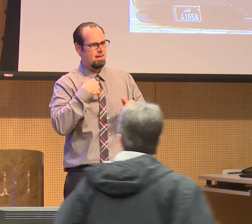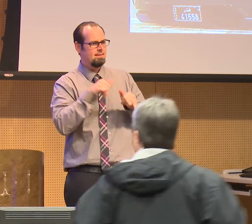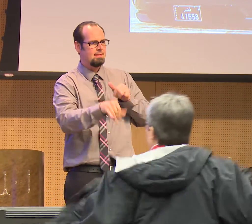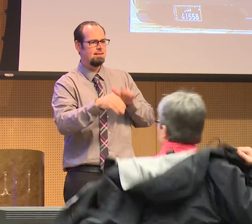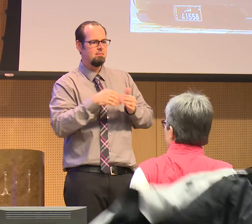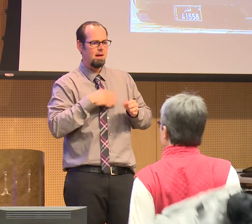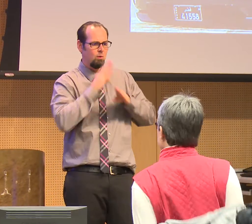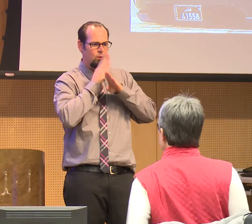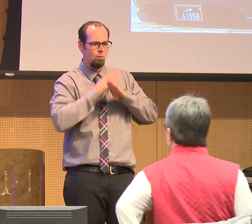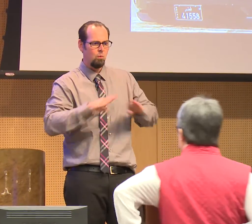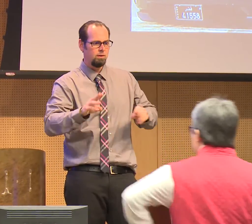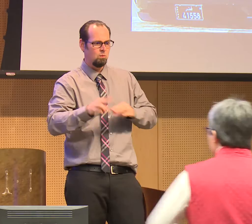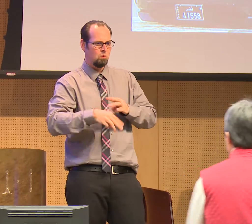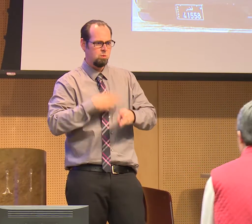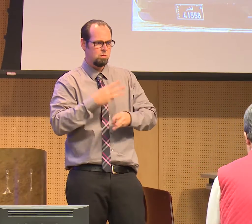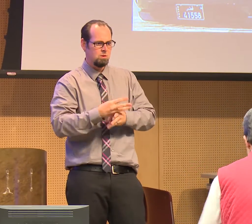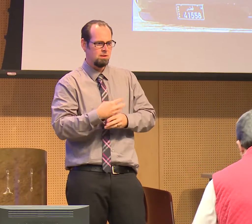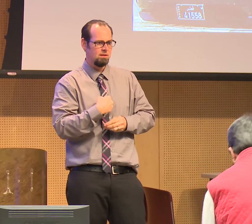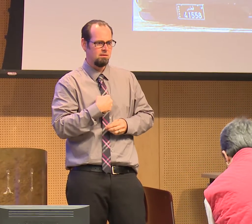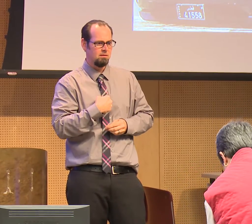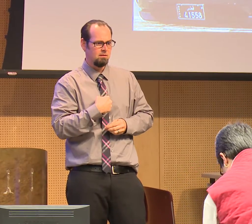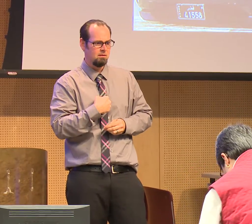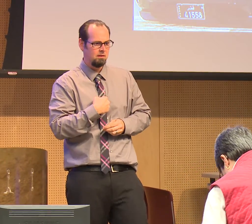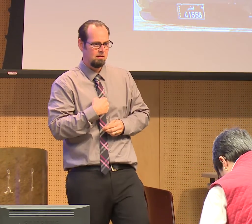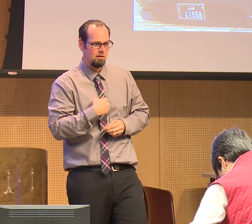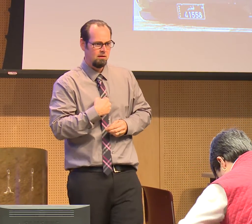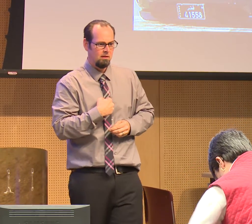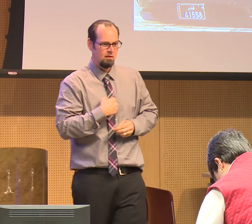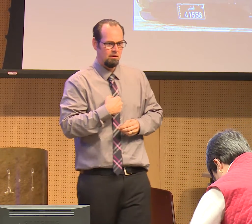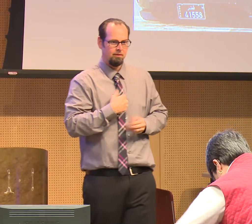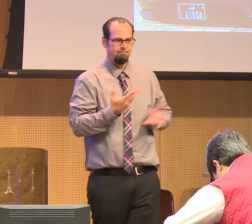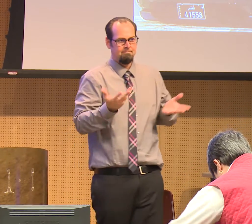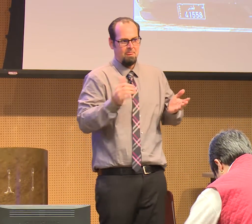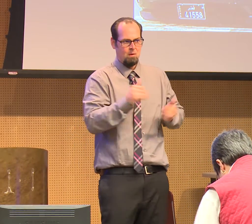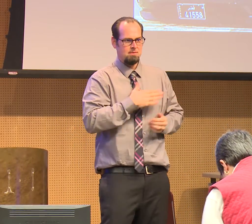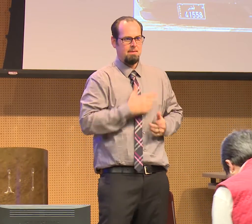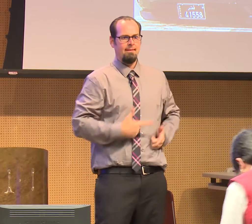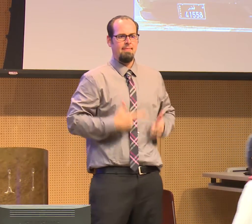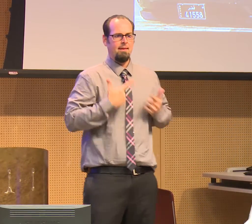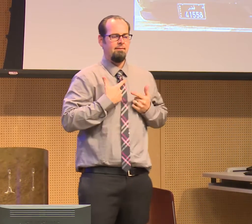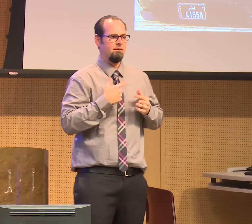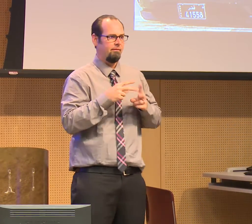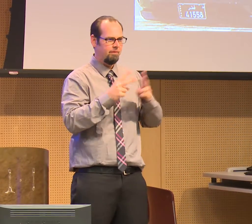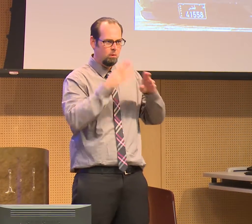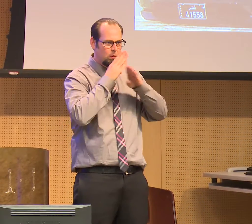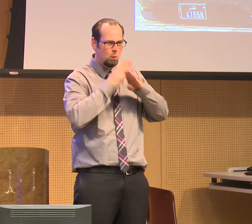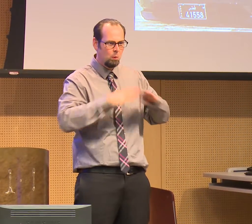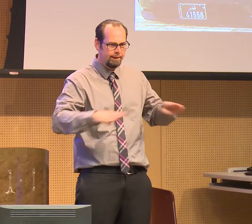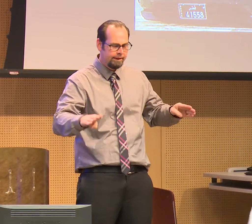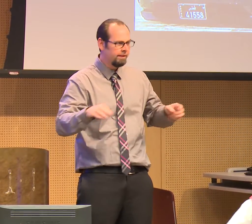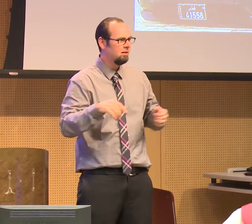me. I accepted the silent world. I accepted that would be my